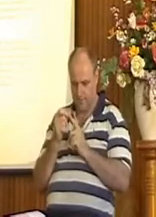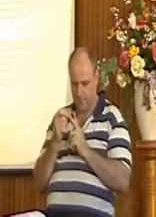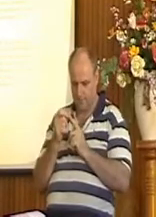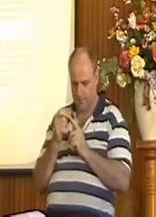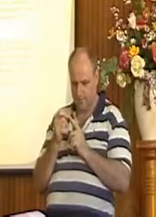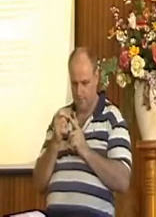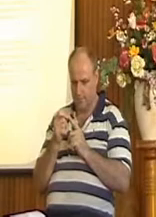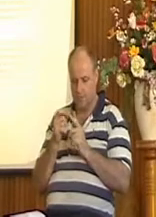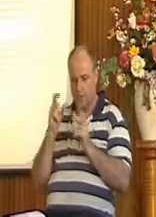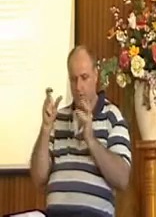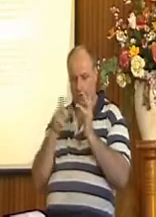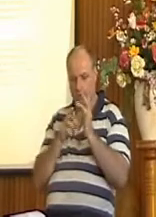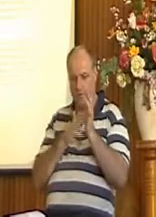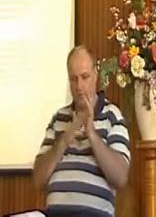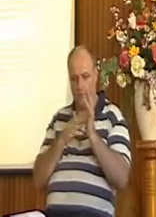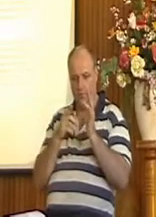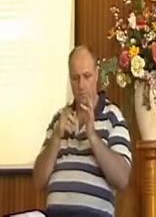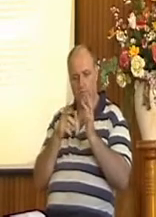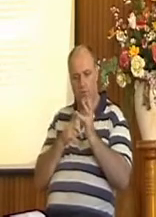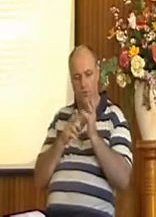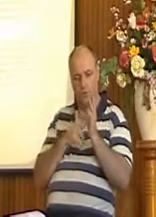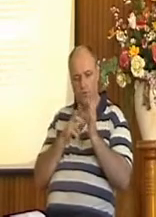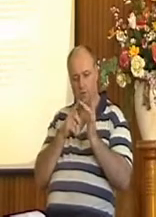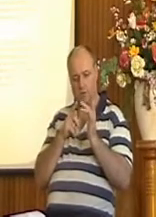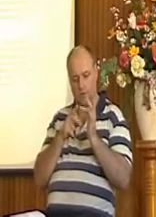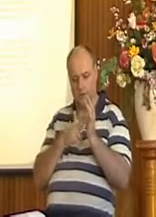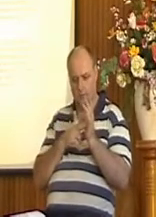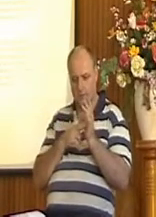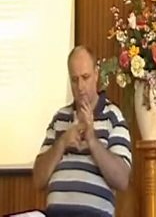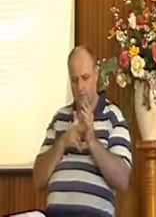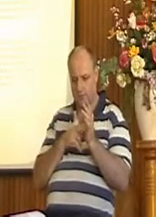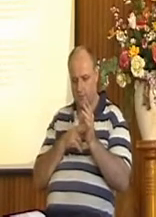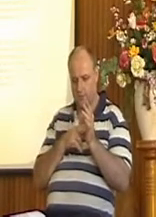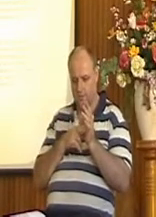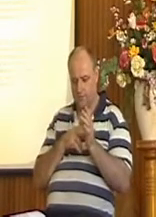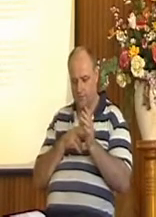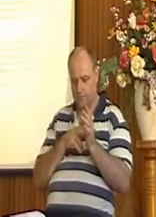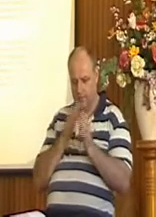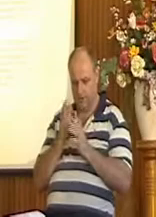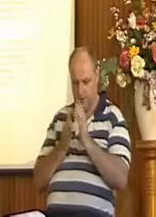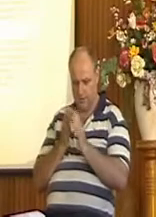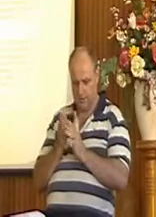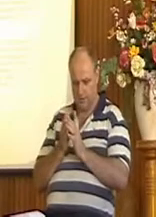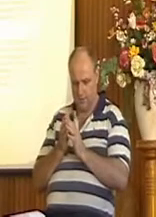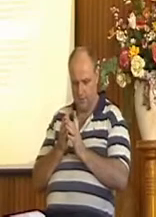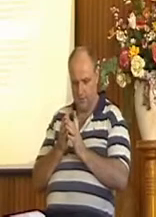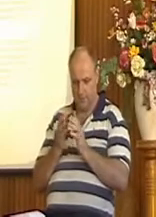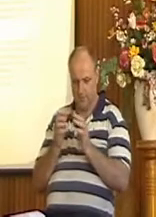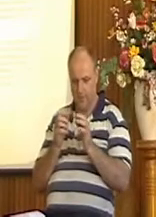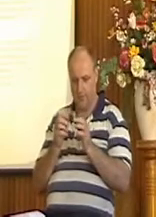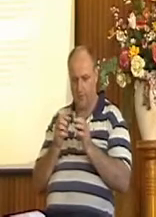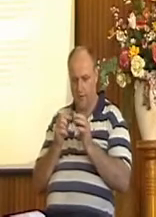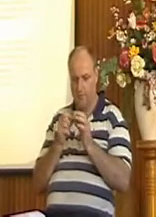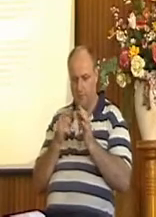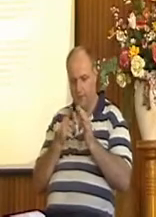communion, same thing again. In this instance, it means being